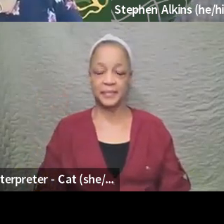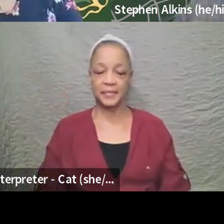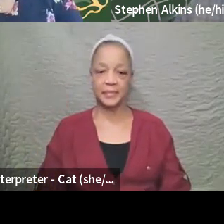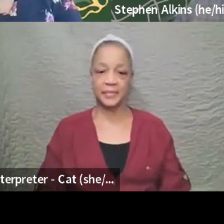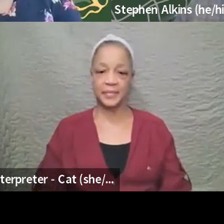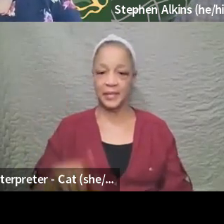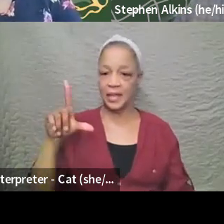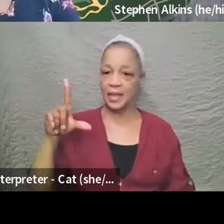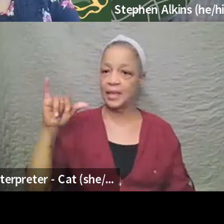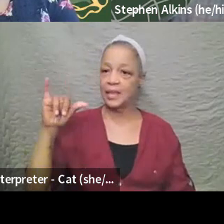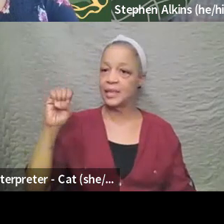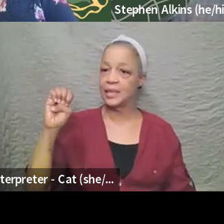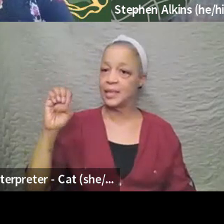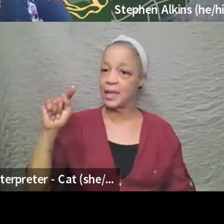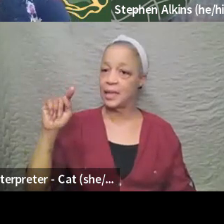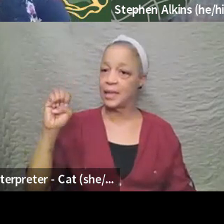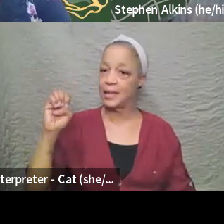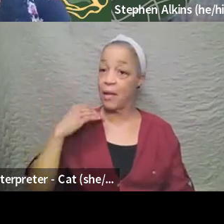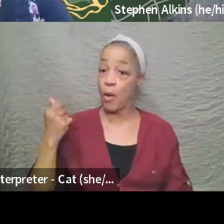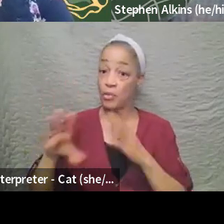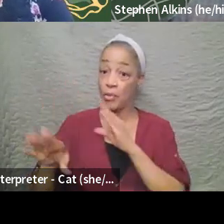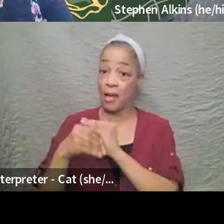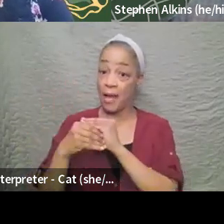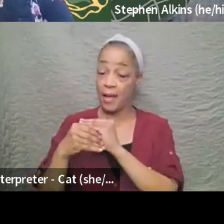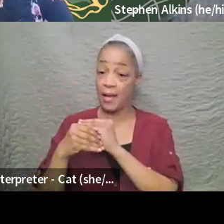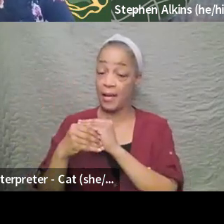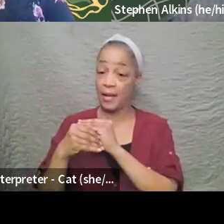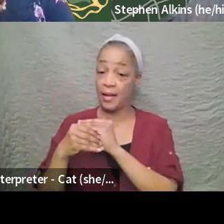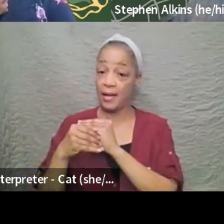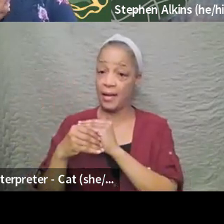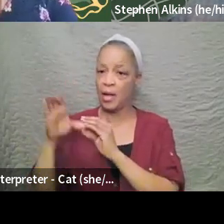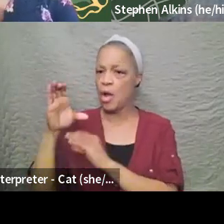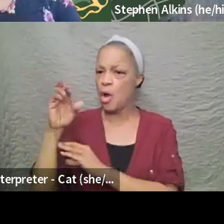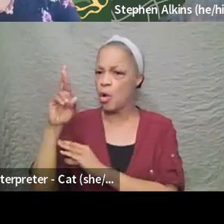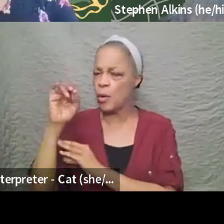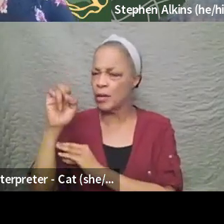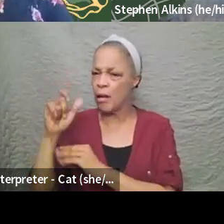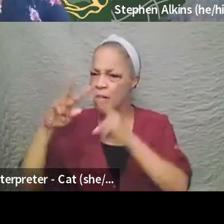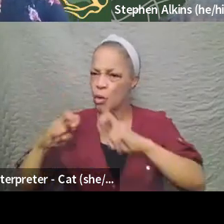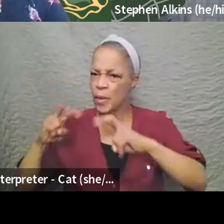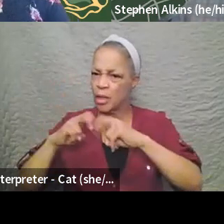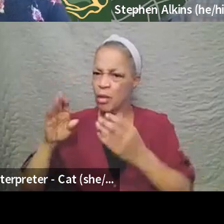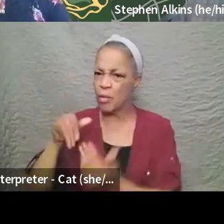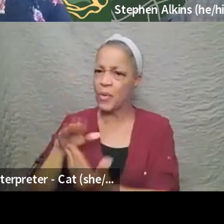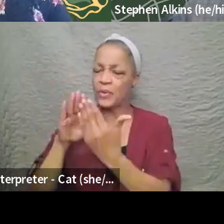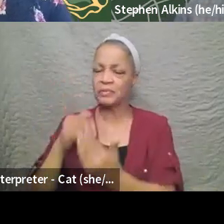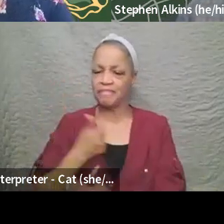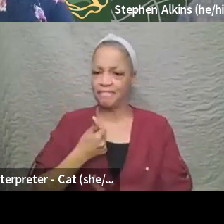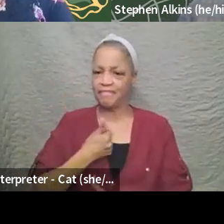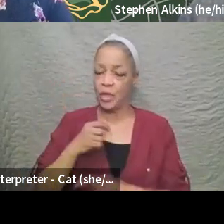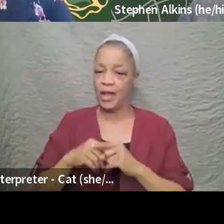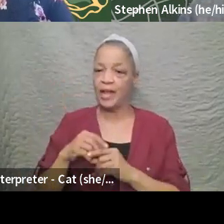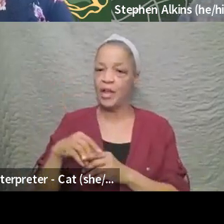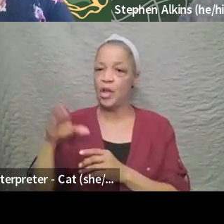I would just add in terms of critical approaches, I mean, I'm always, as a critical